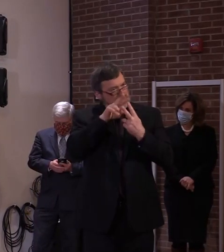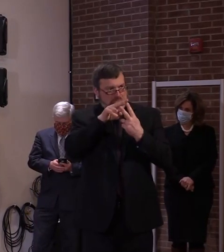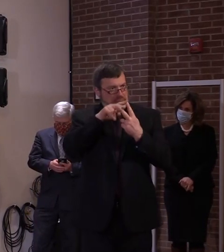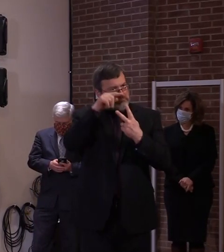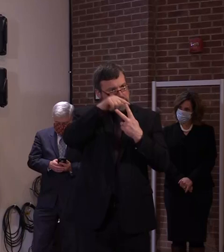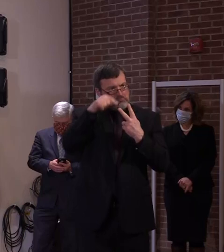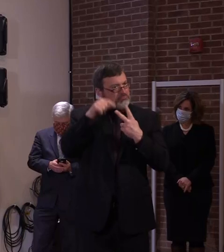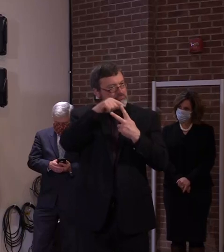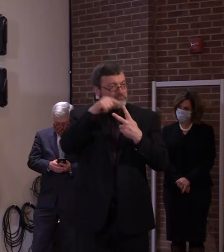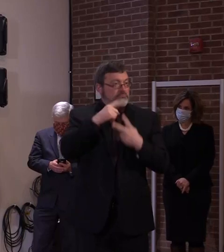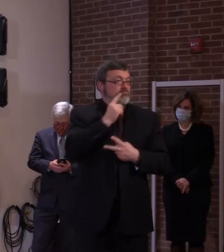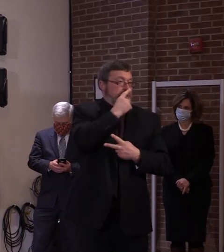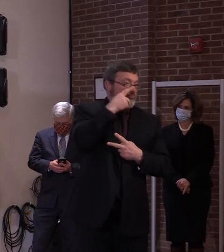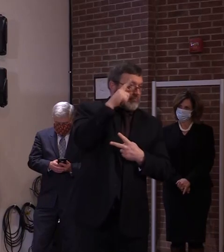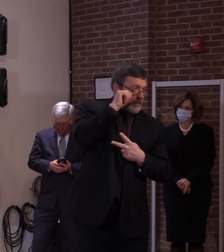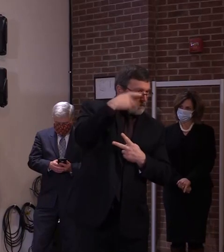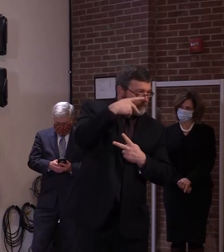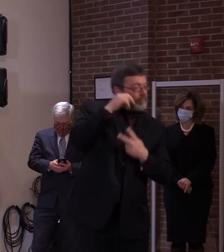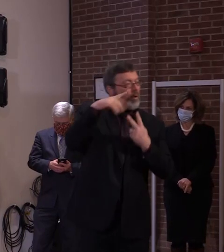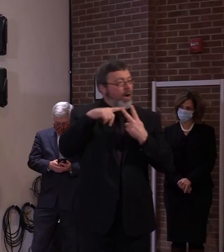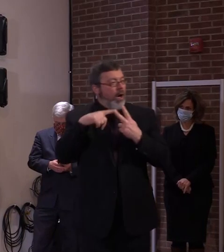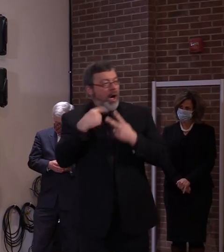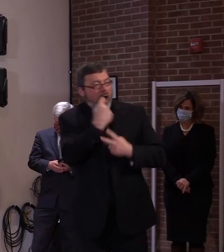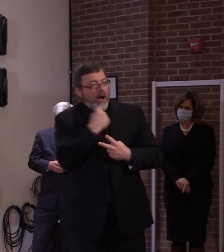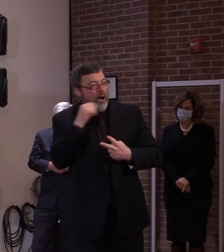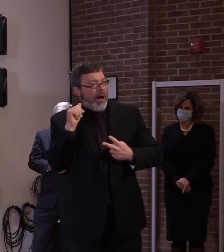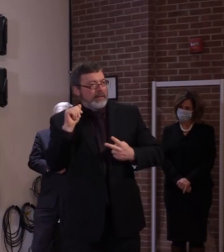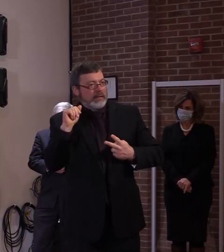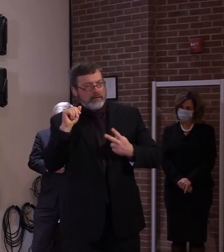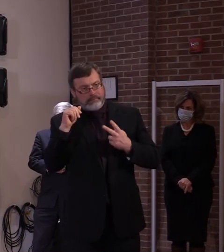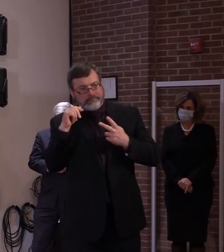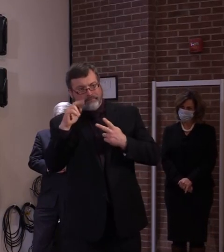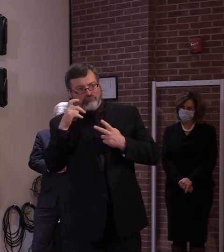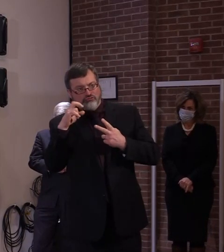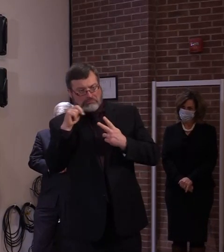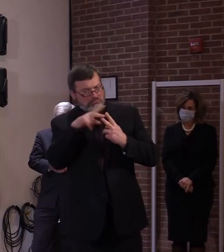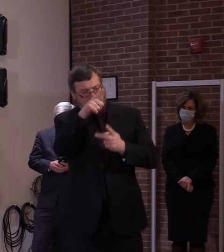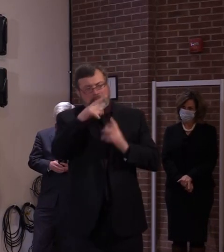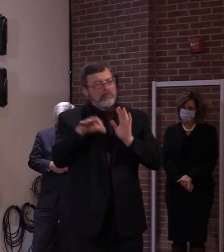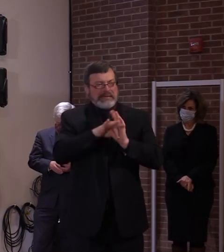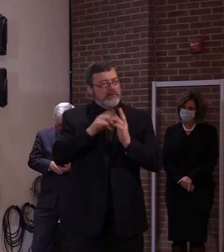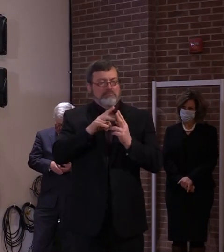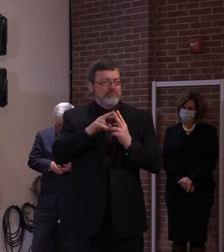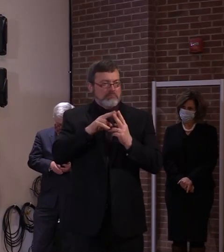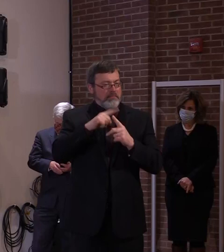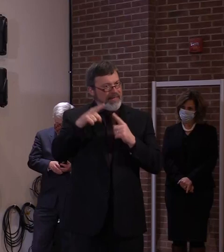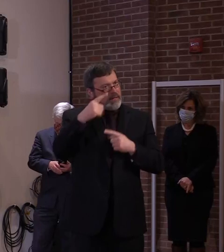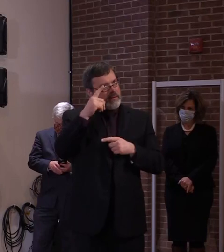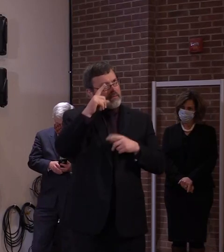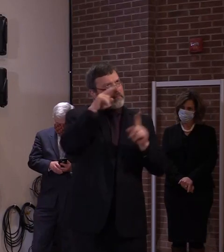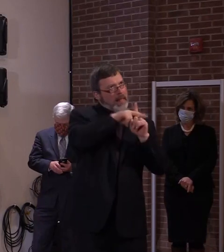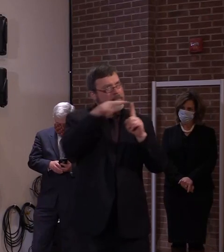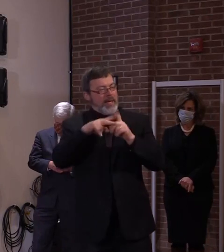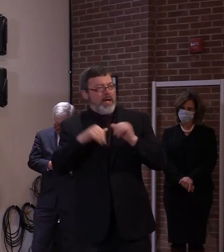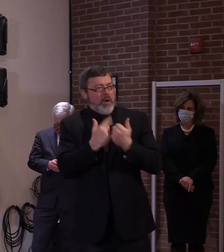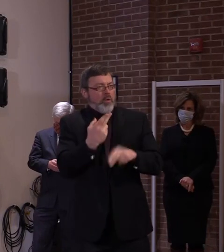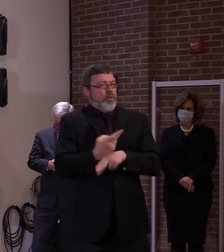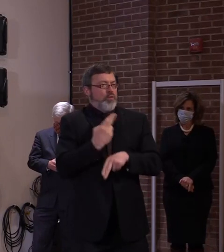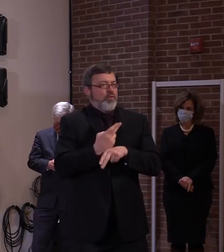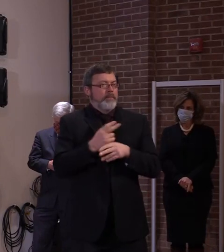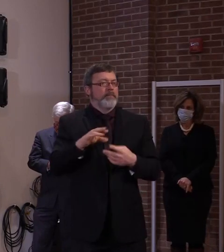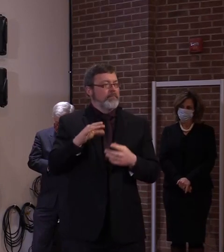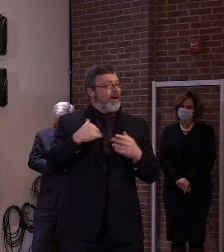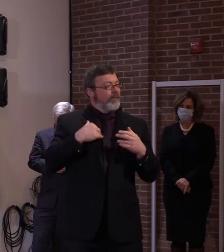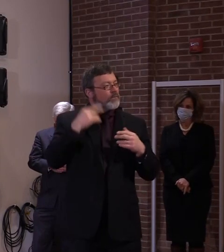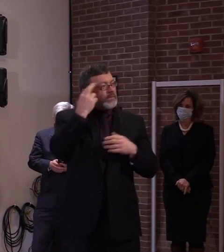home, either way, make good use of those. But that's the kind of strategy people should use